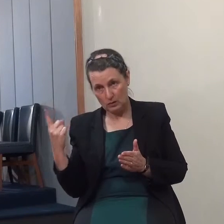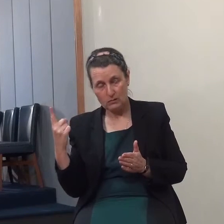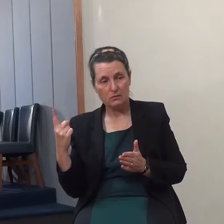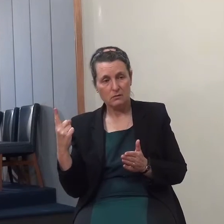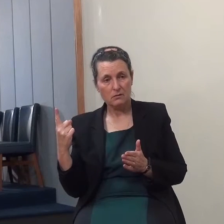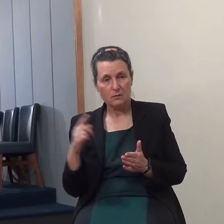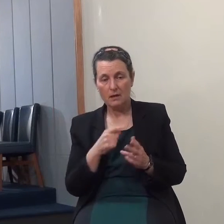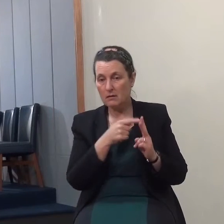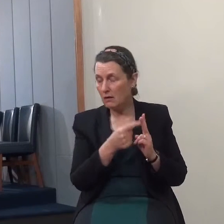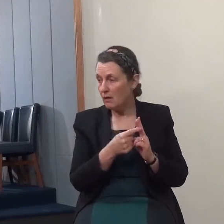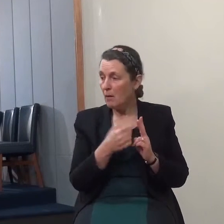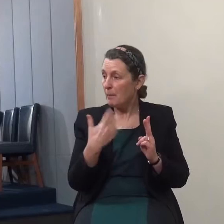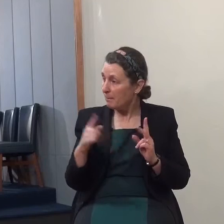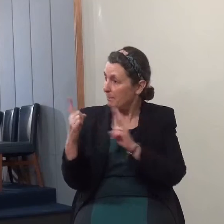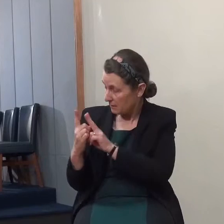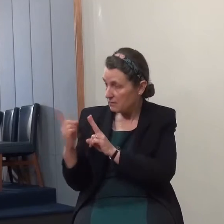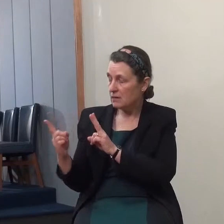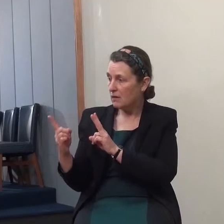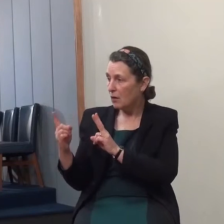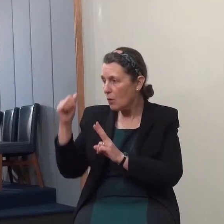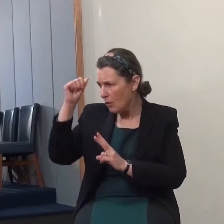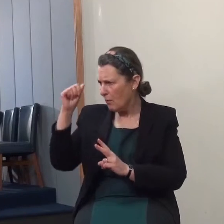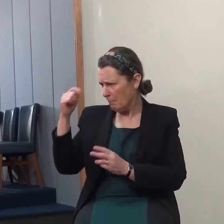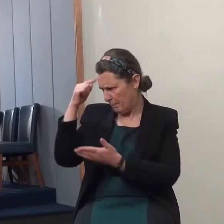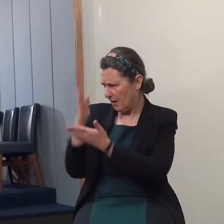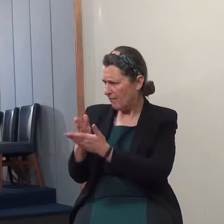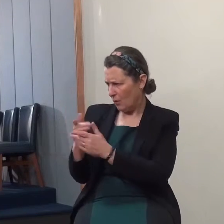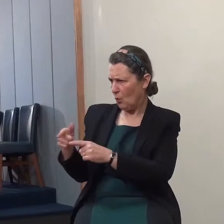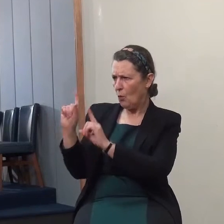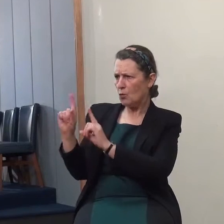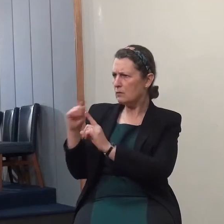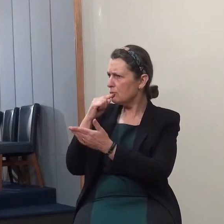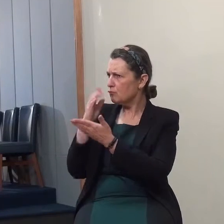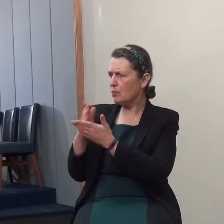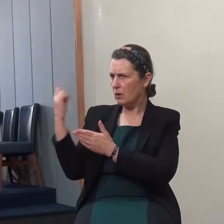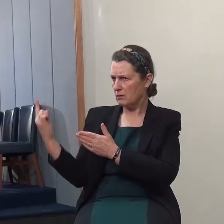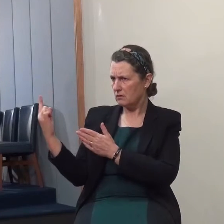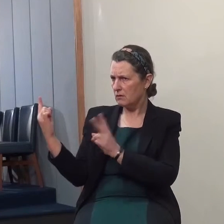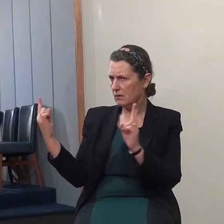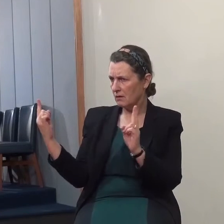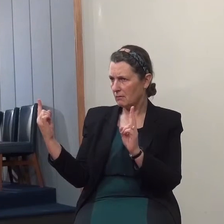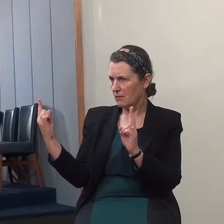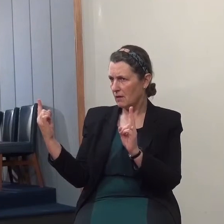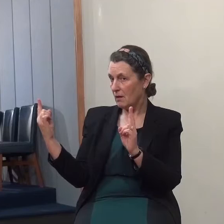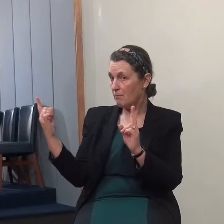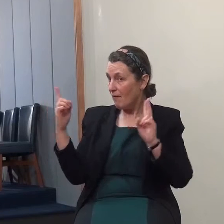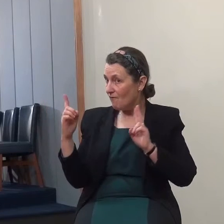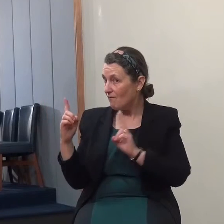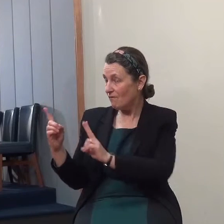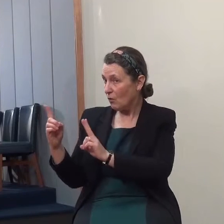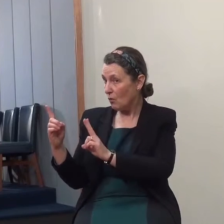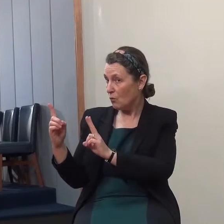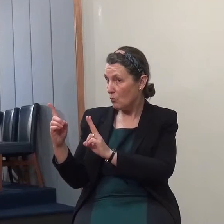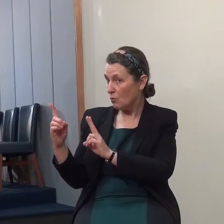they'd been deeply impressed by him. And they believed he was the Lord, the Messiah, but they hadn't become yet permanent followers,